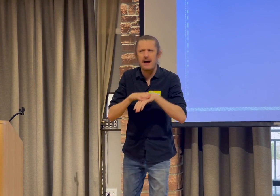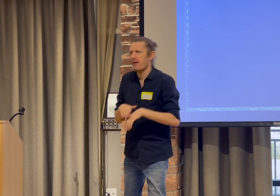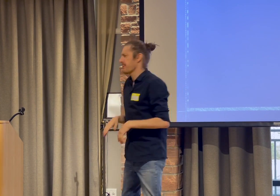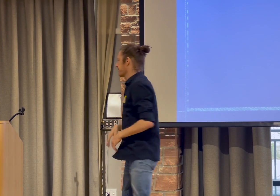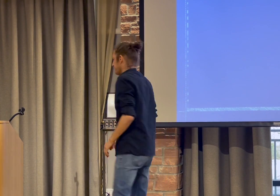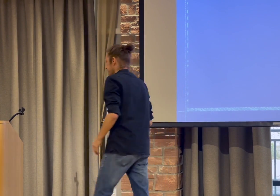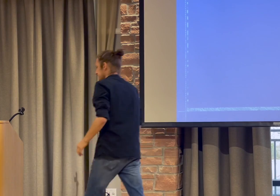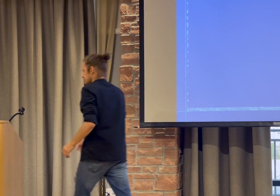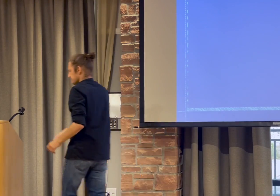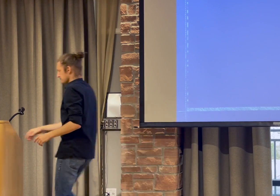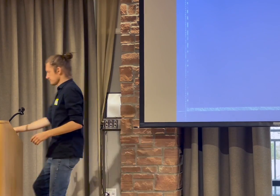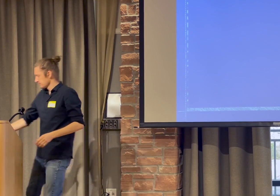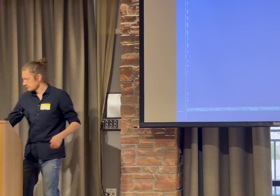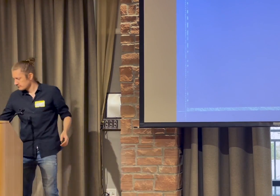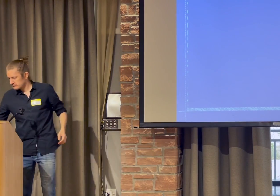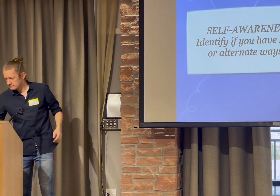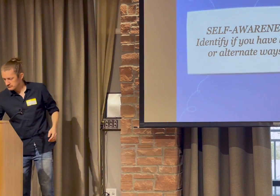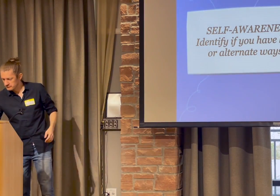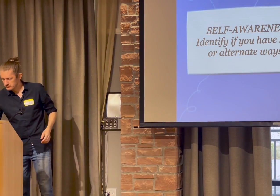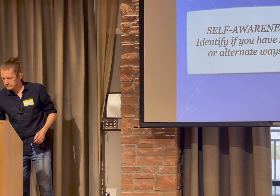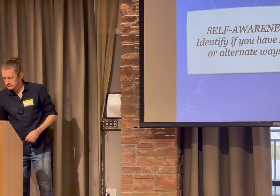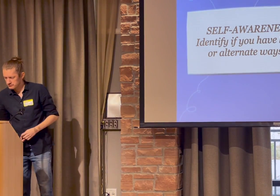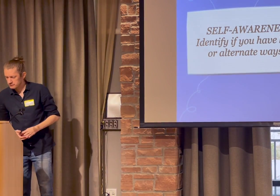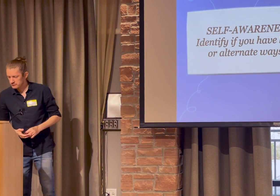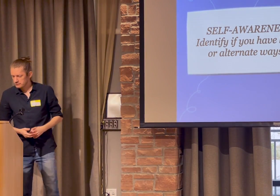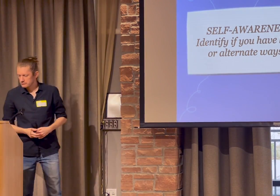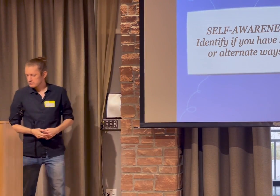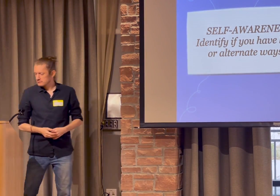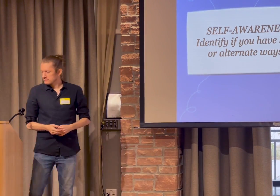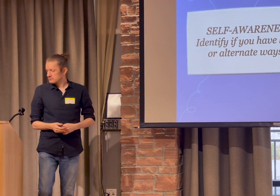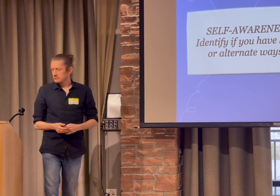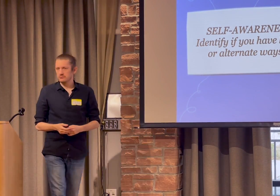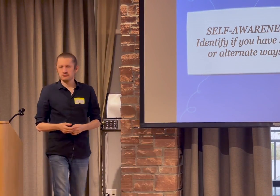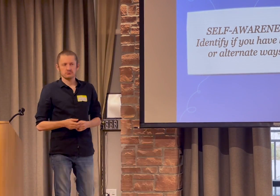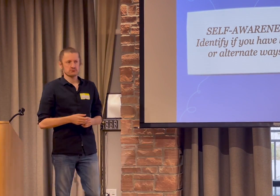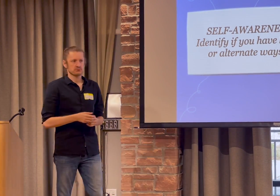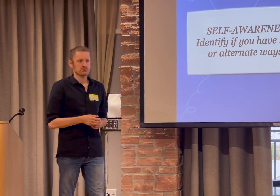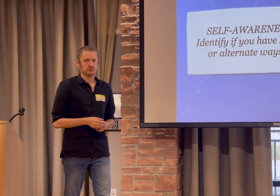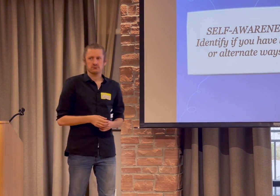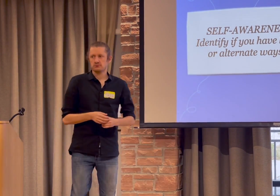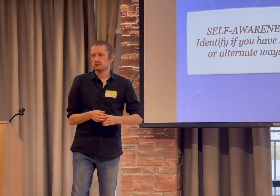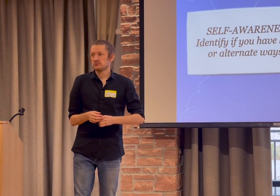for us. So I don't want to spend all of my time on this, but I'm going to give a couple of tips.